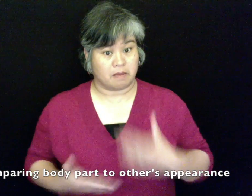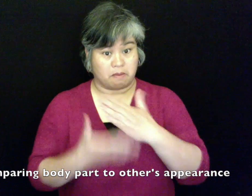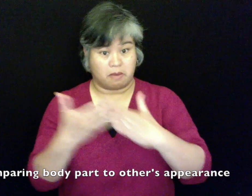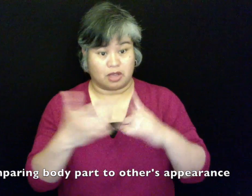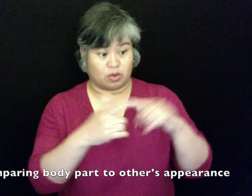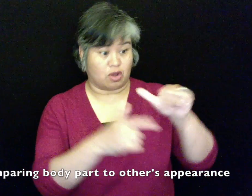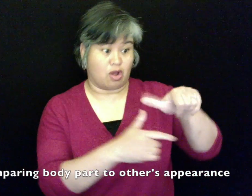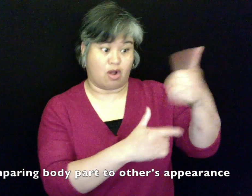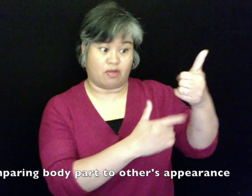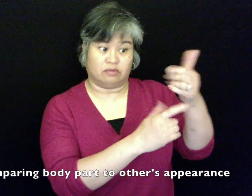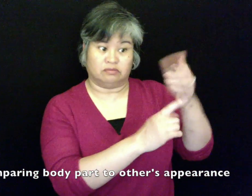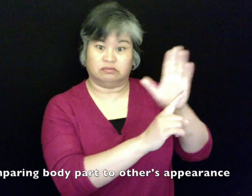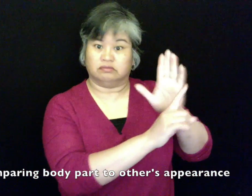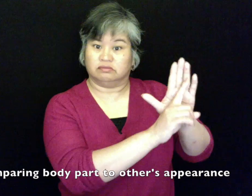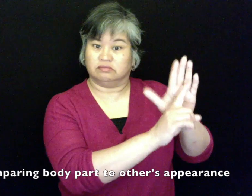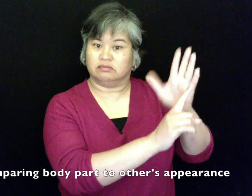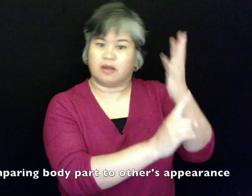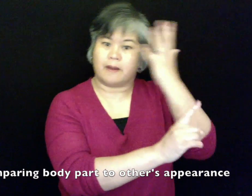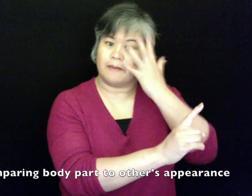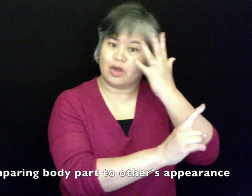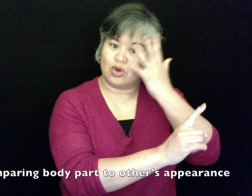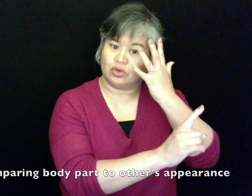Comparing body parts to other appearance.